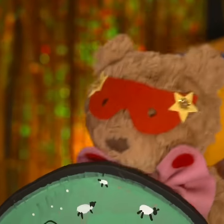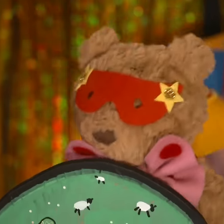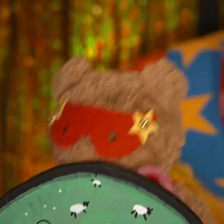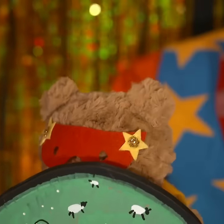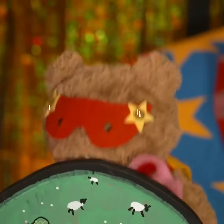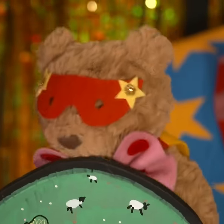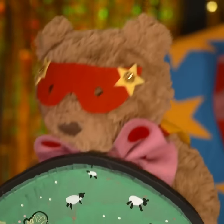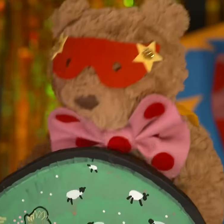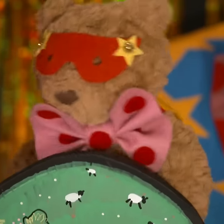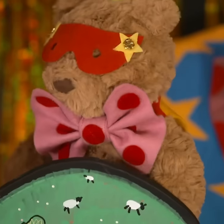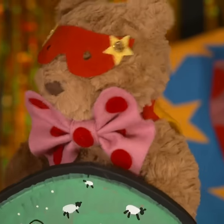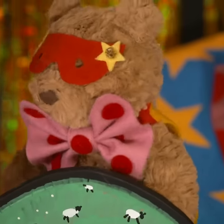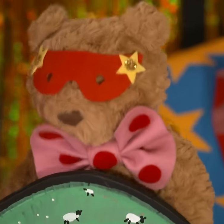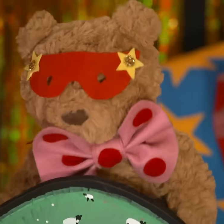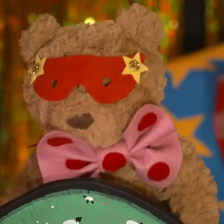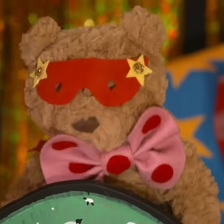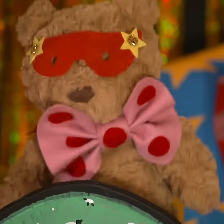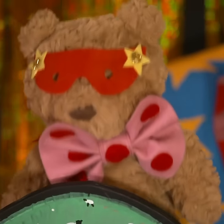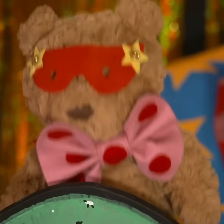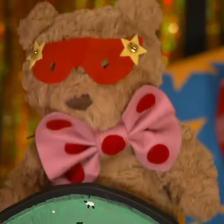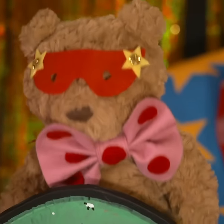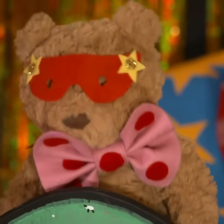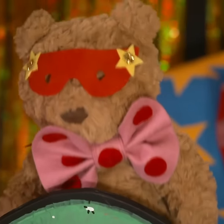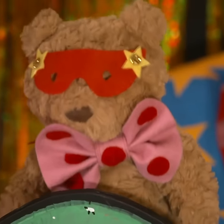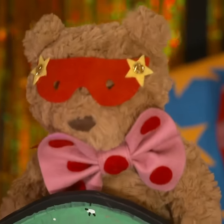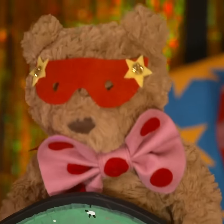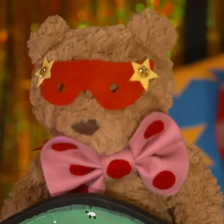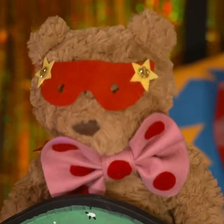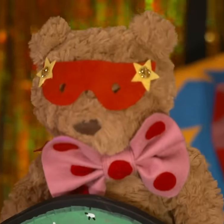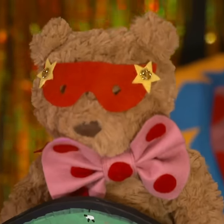Ted. Dun-da-da-da-dum. Yay, Tumble